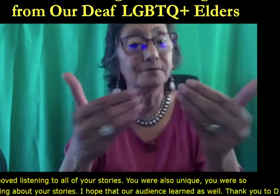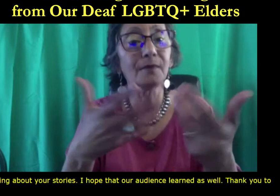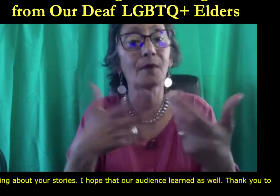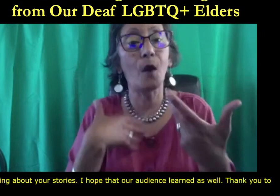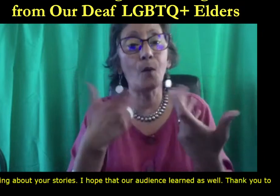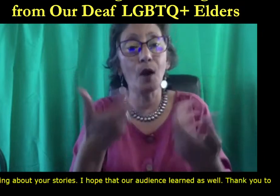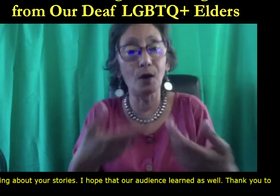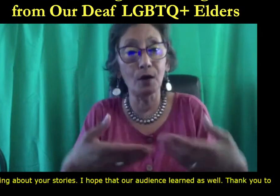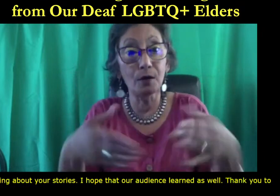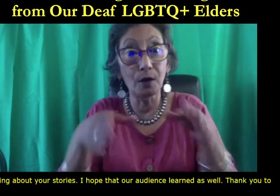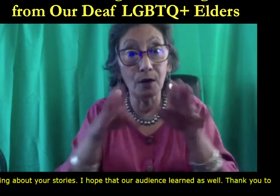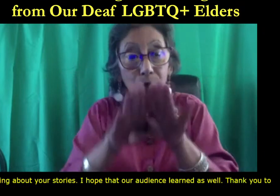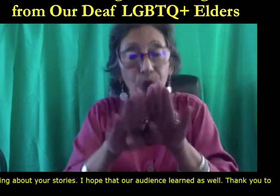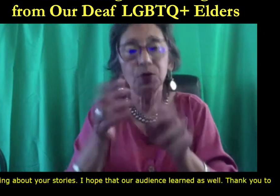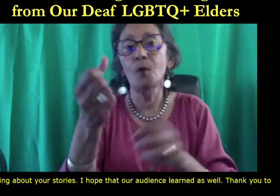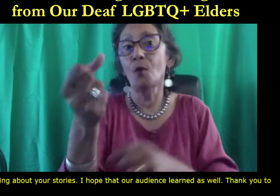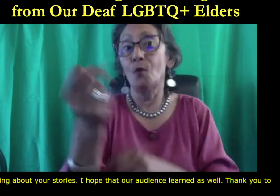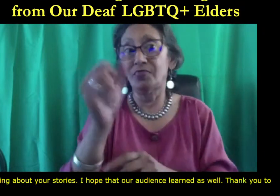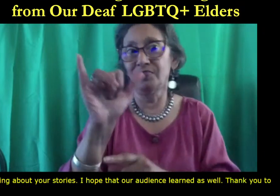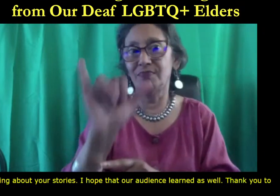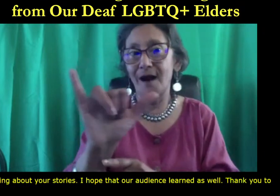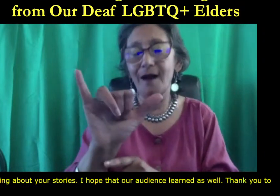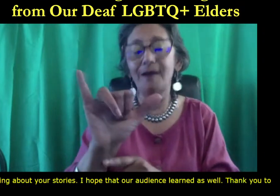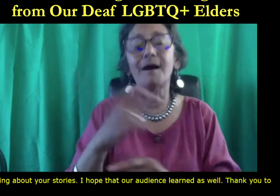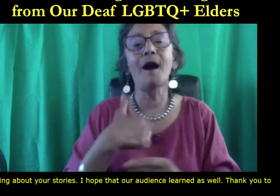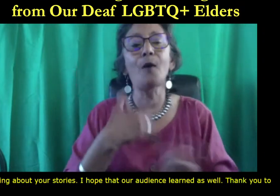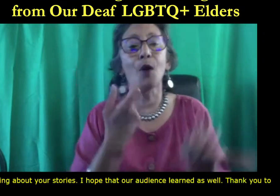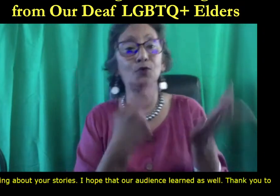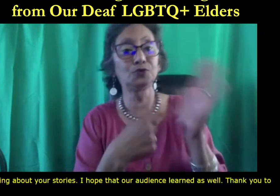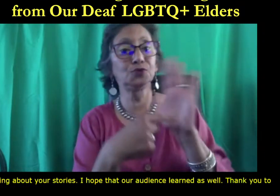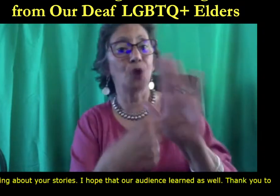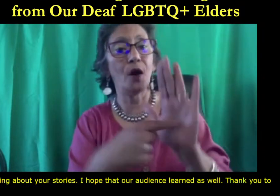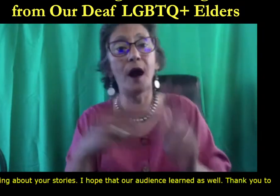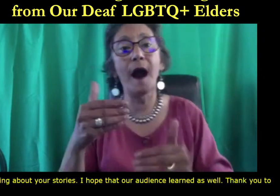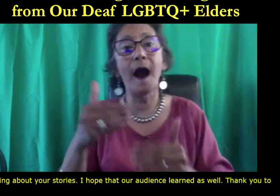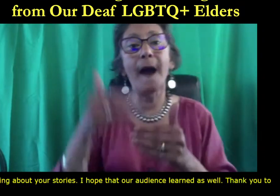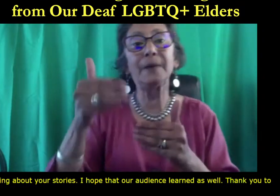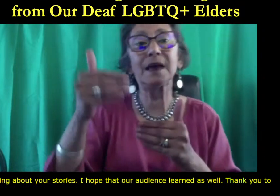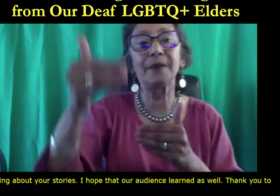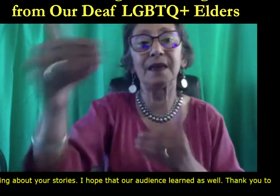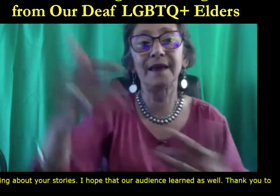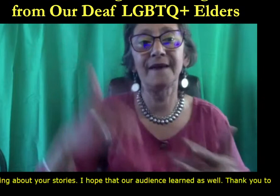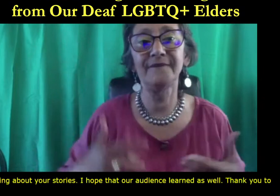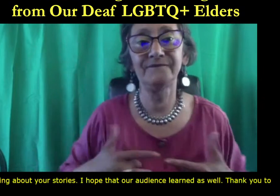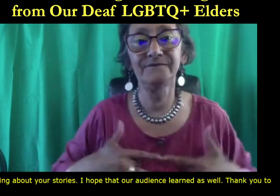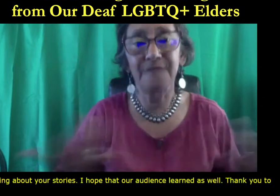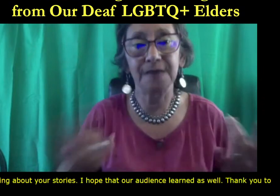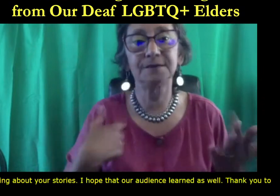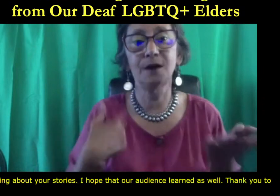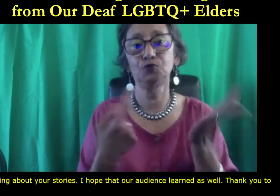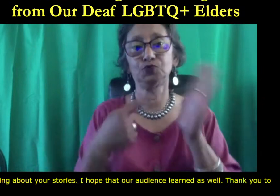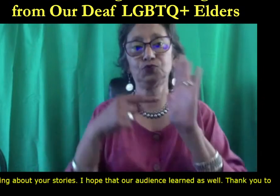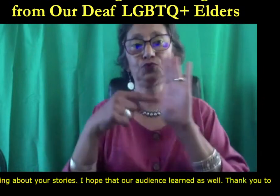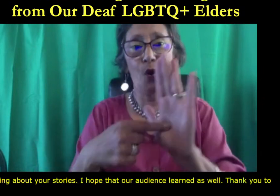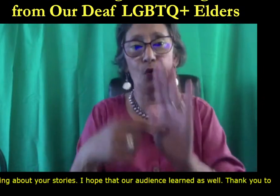Before I proceed with our closing, hold on to that. I'd like to show upcoming events.